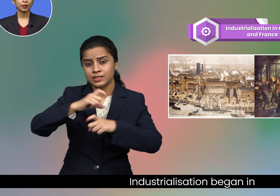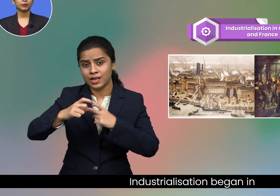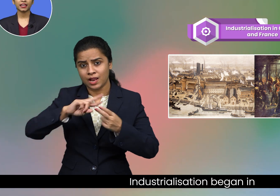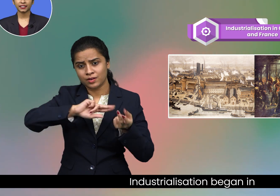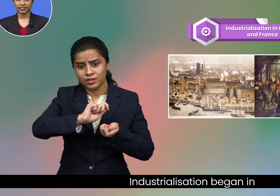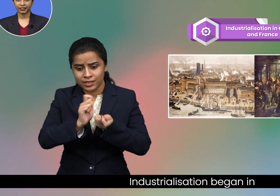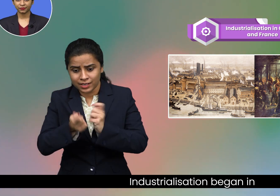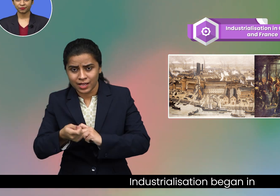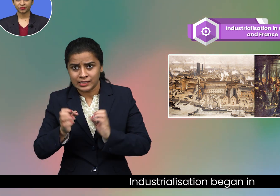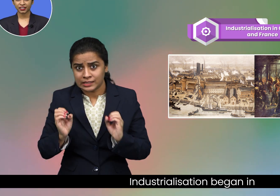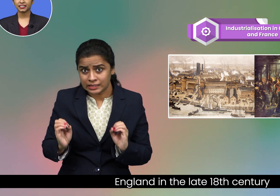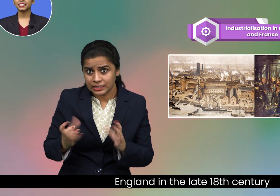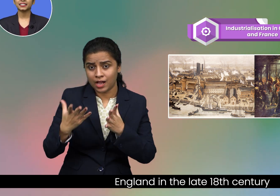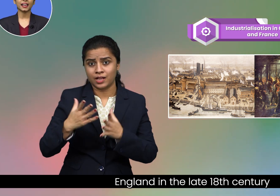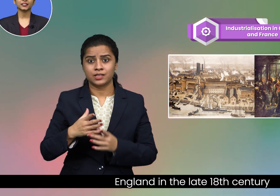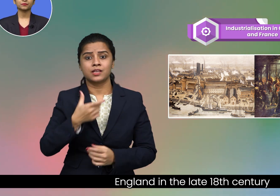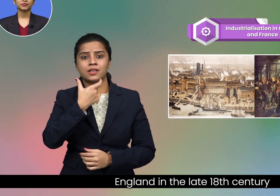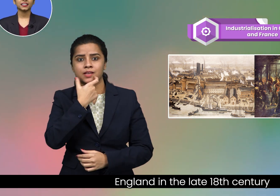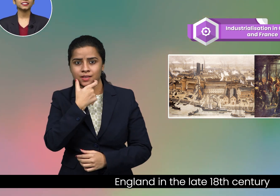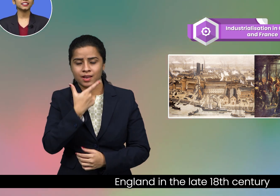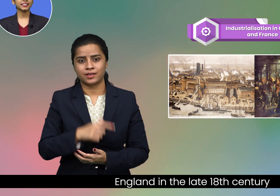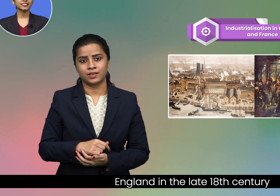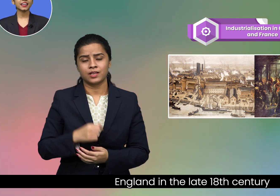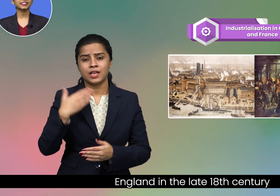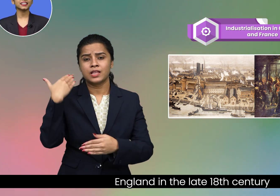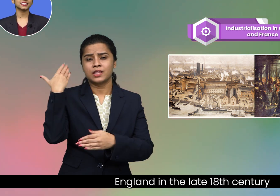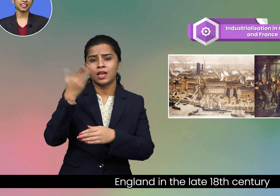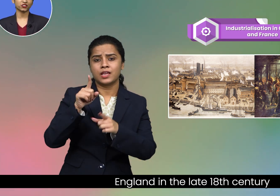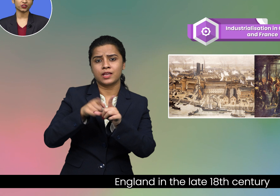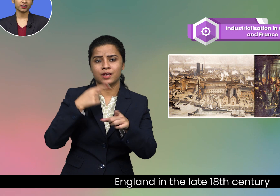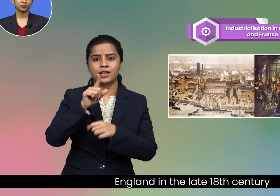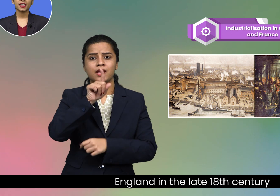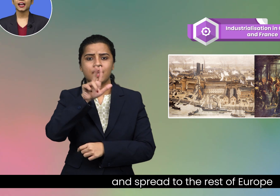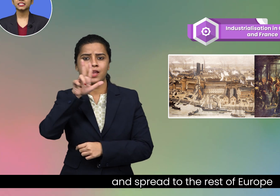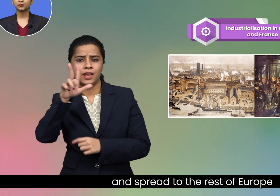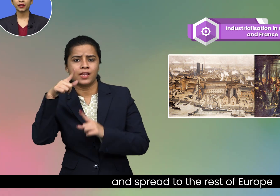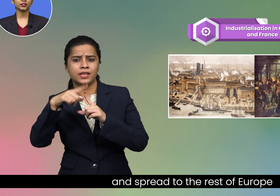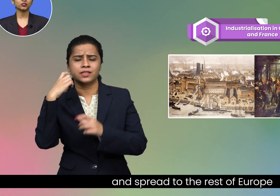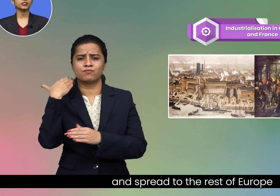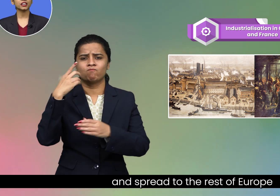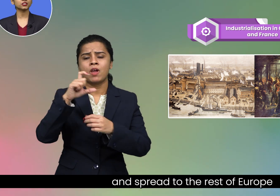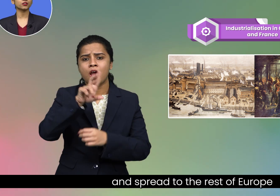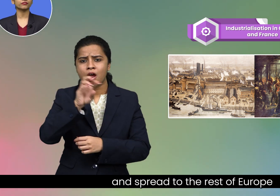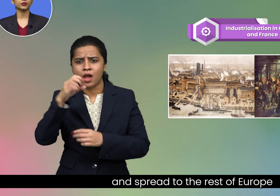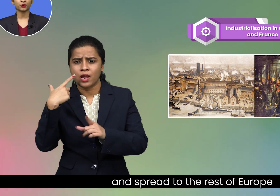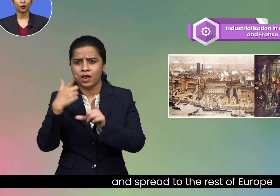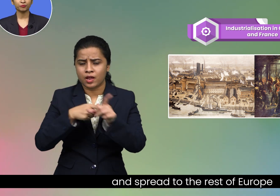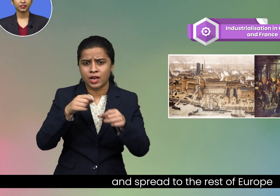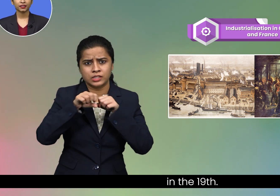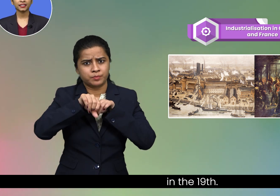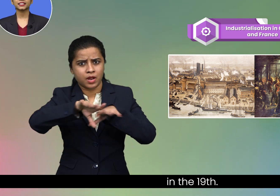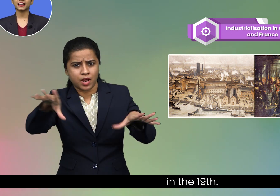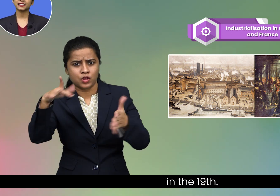Industrialization began in England in the late 18th century and spread to the rest of